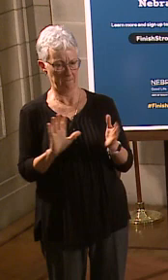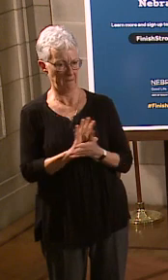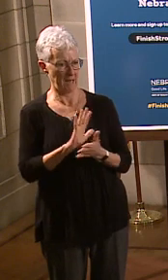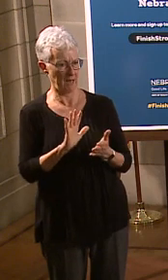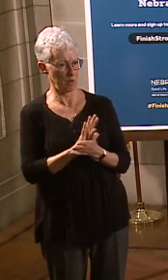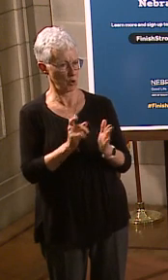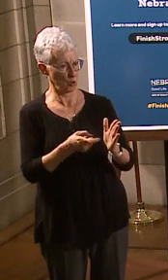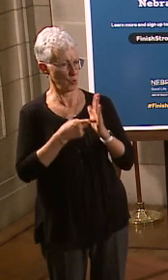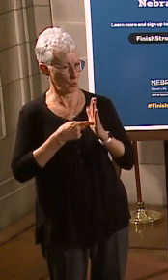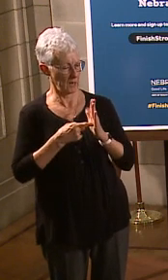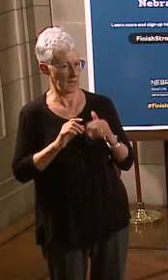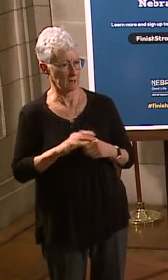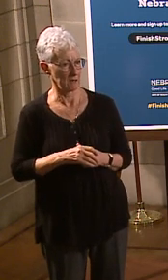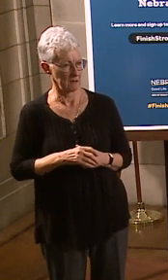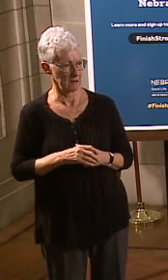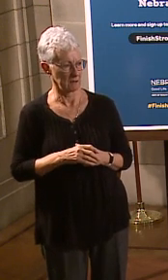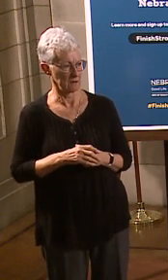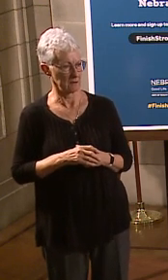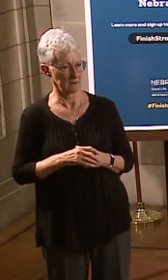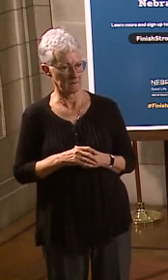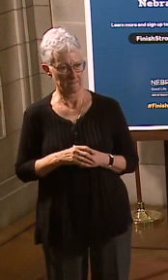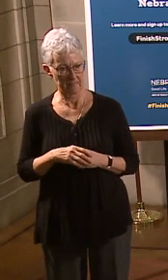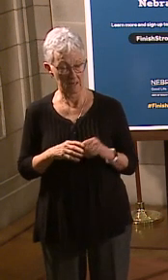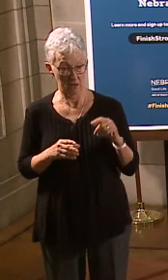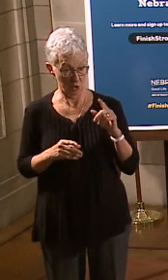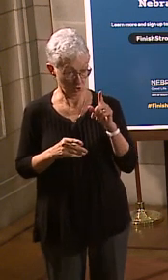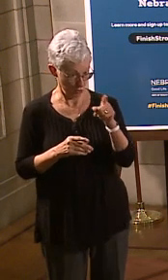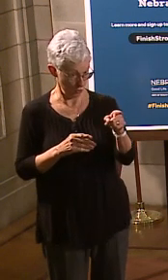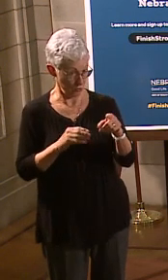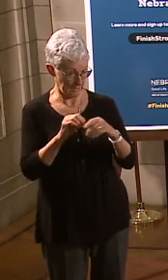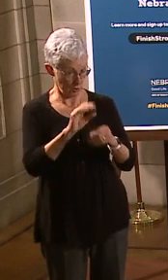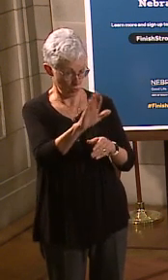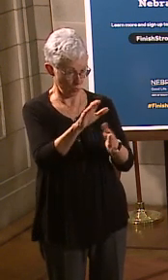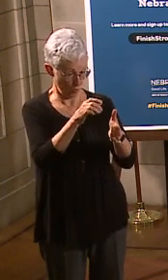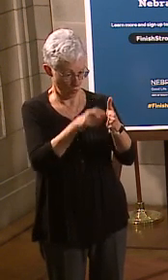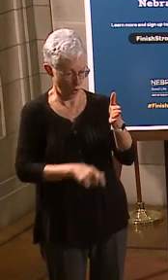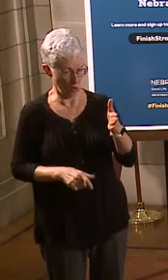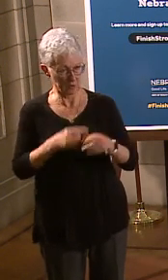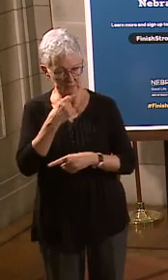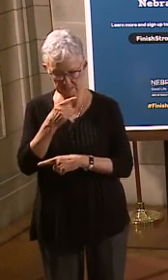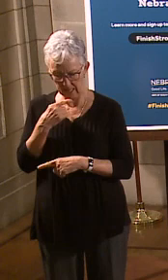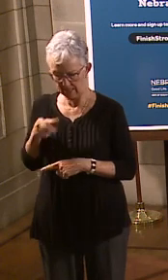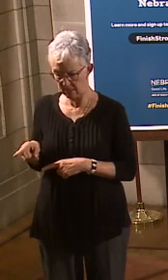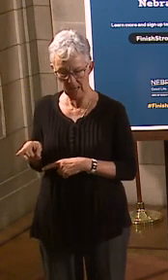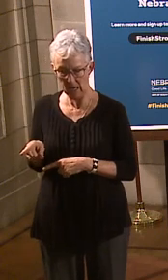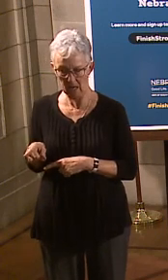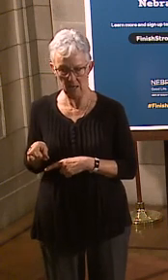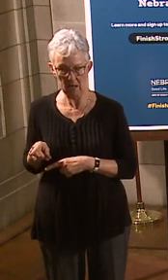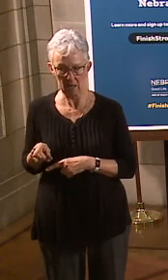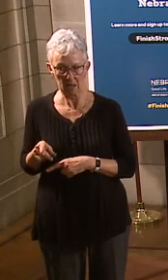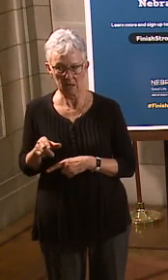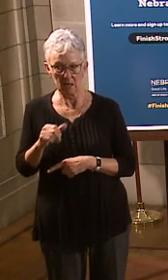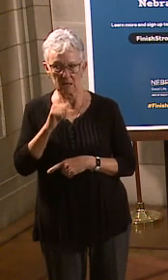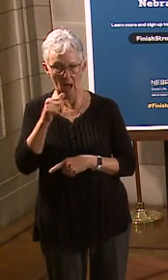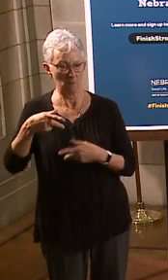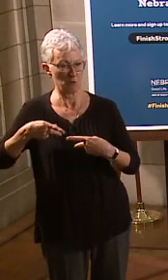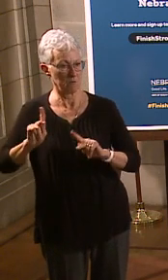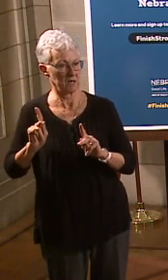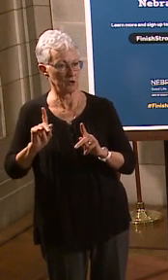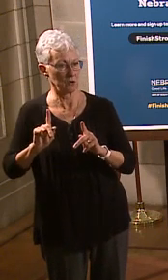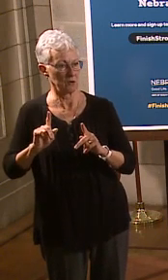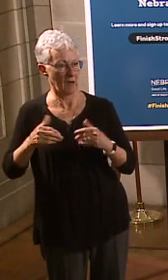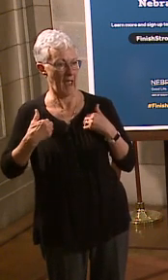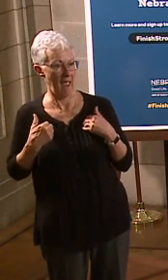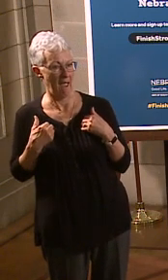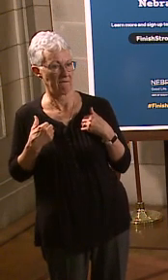they're not even allowed to legally take, or they're not even credentialed to take legal notices. So, but again, when somebody applies, we take a